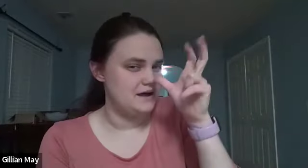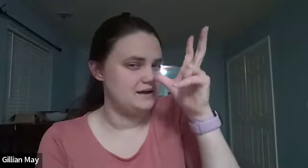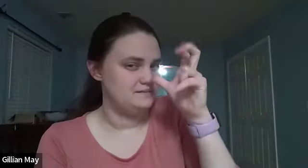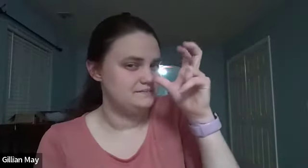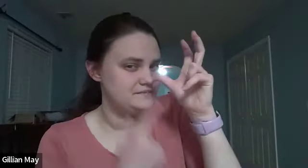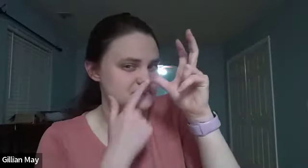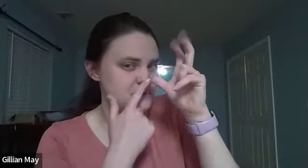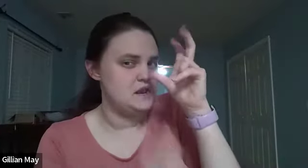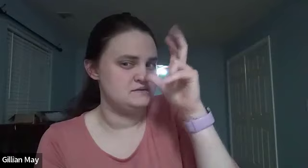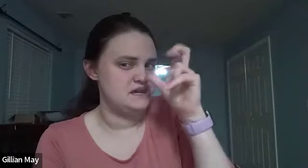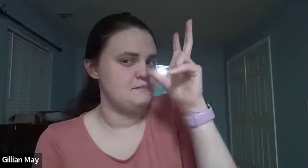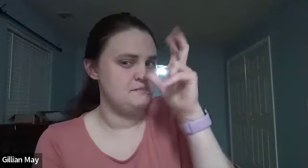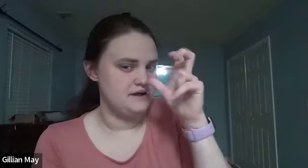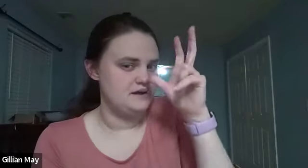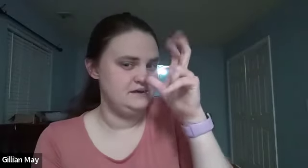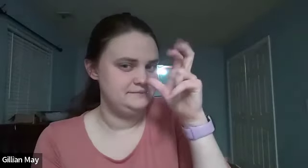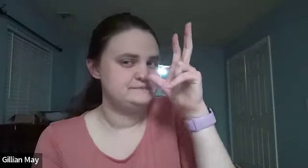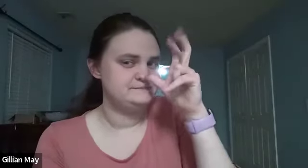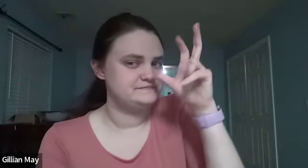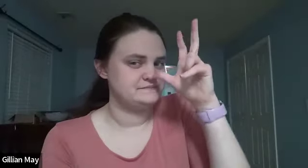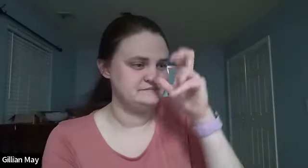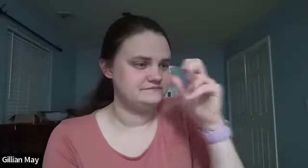bug. It's on the nose. Yeah, bug.